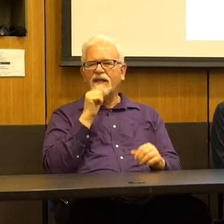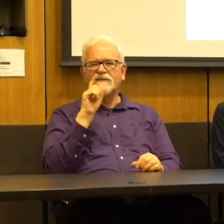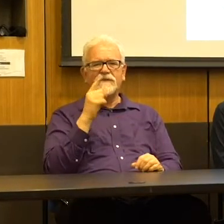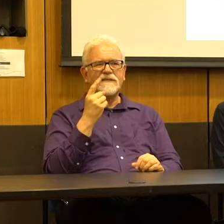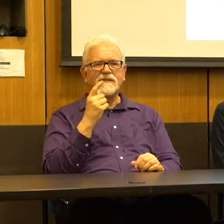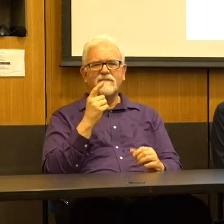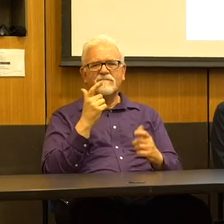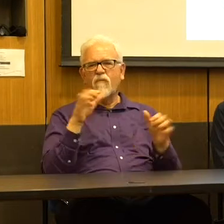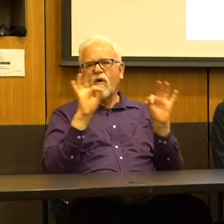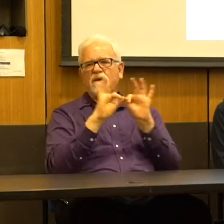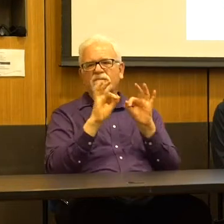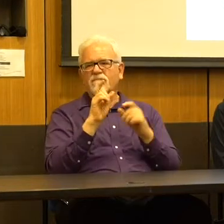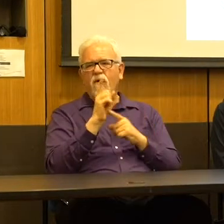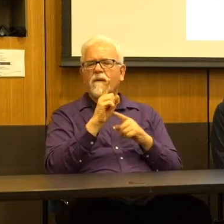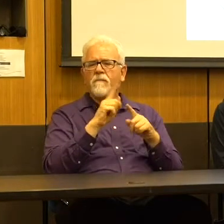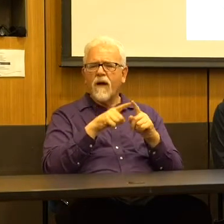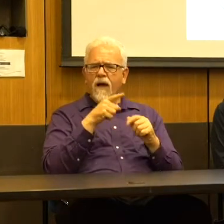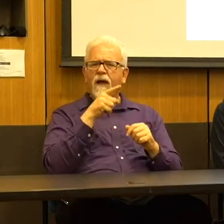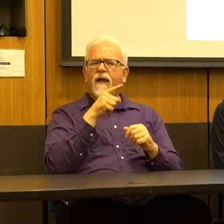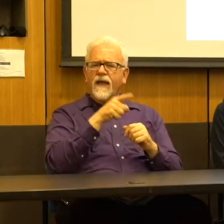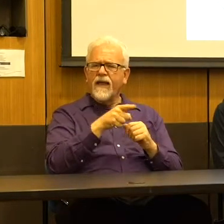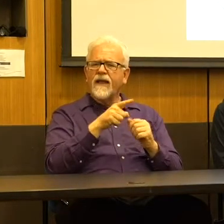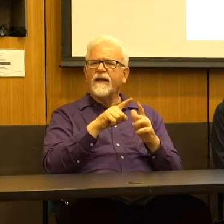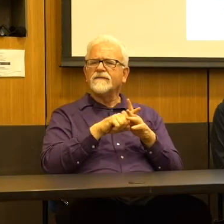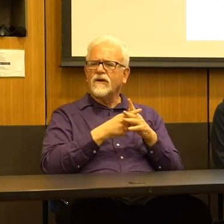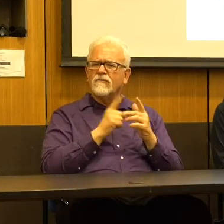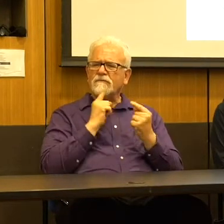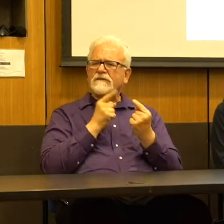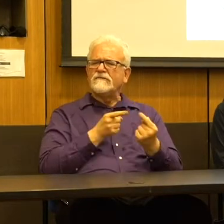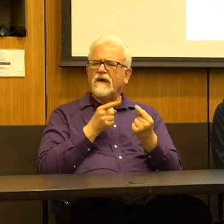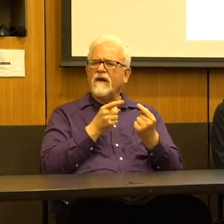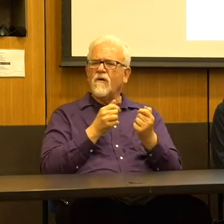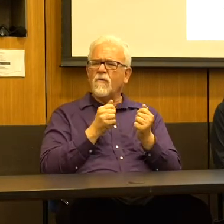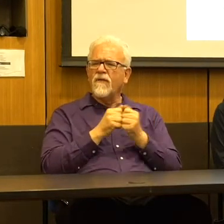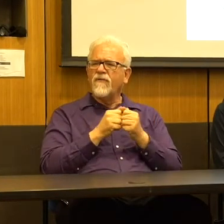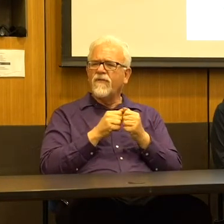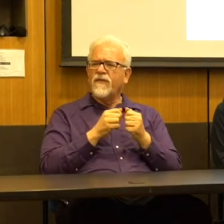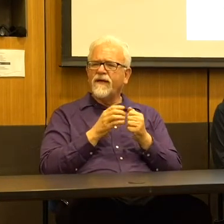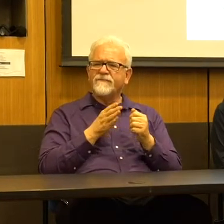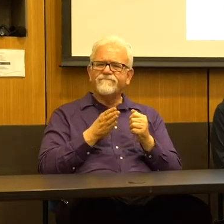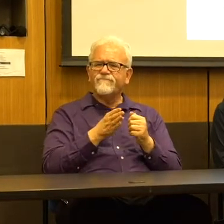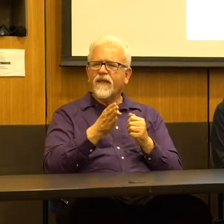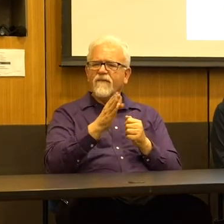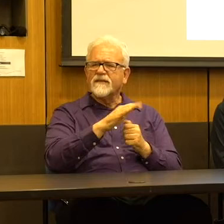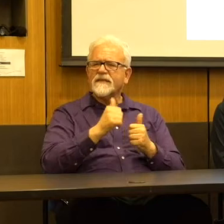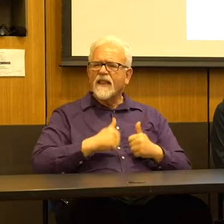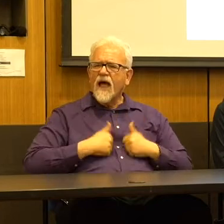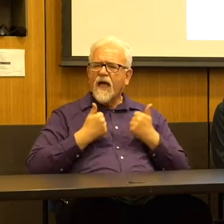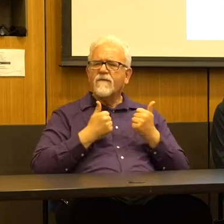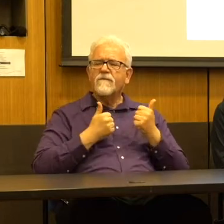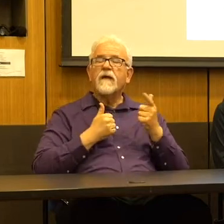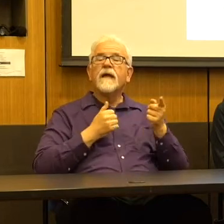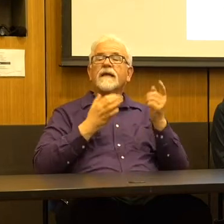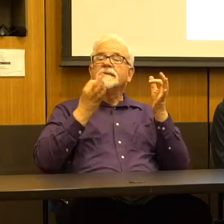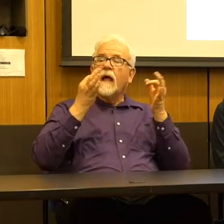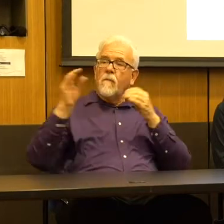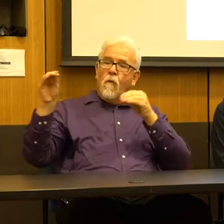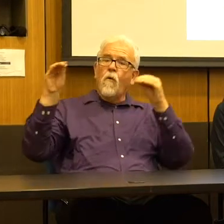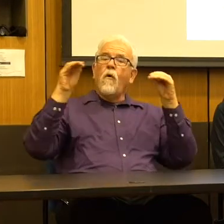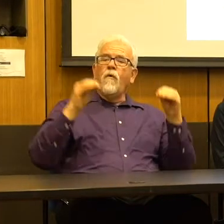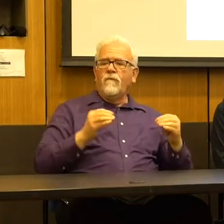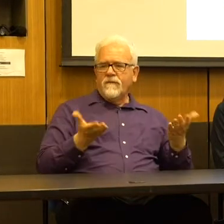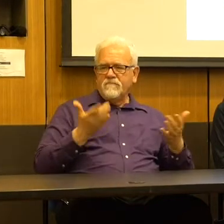significant moment, but he also started to really struggle with the direction of his life. He decided to move to